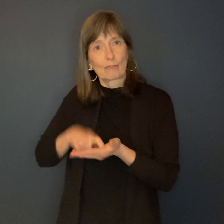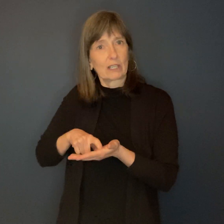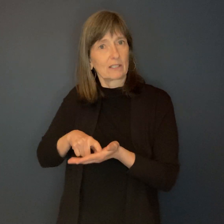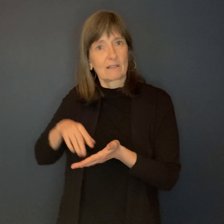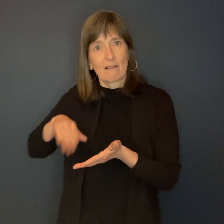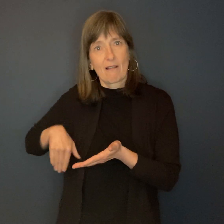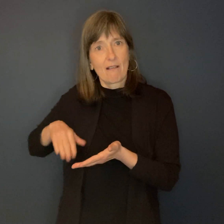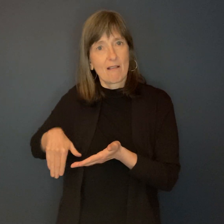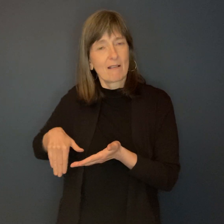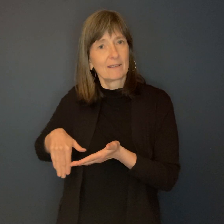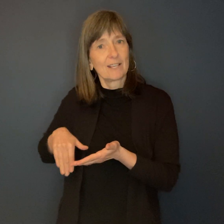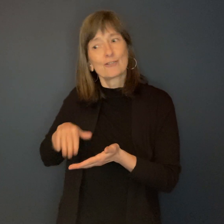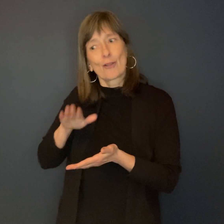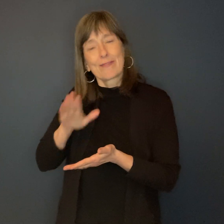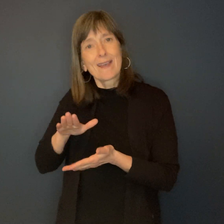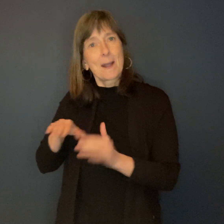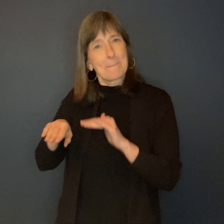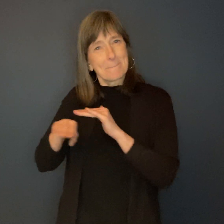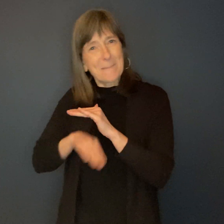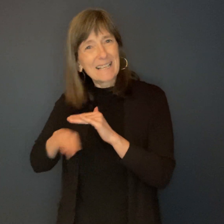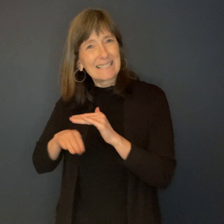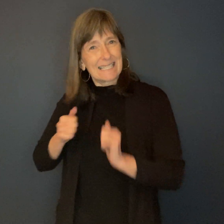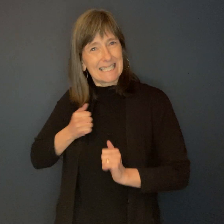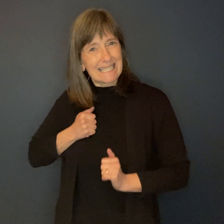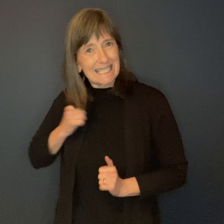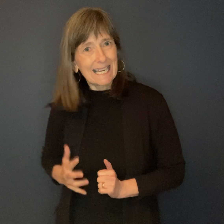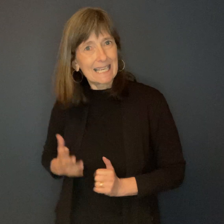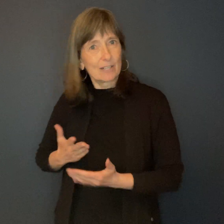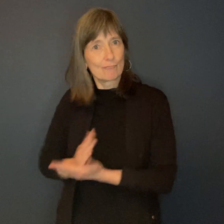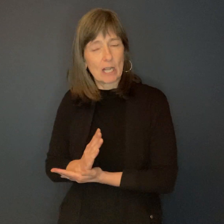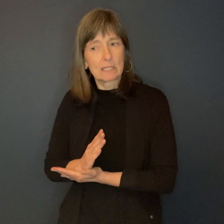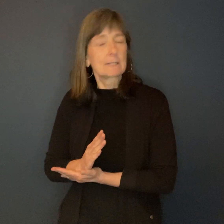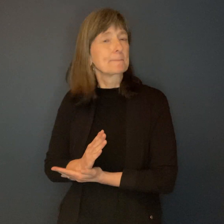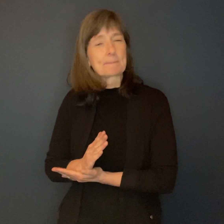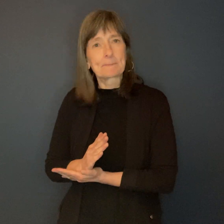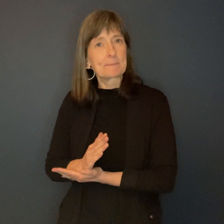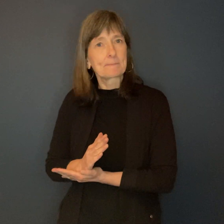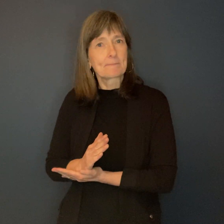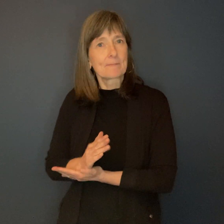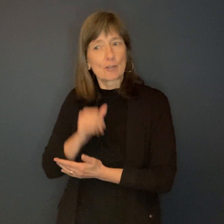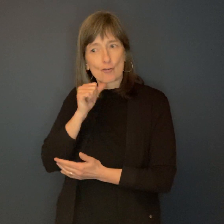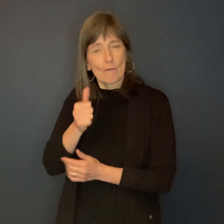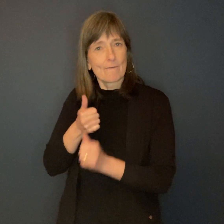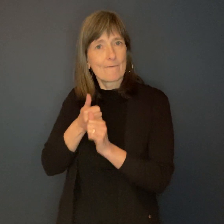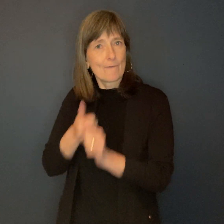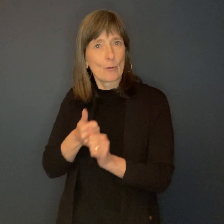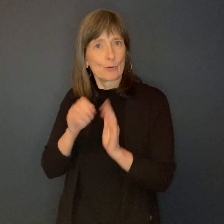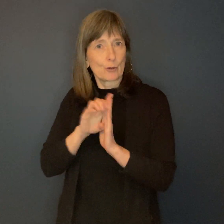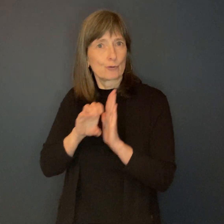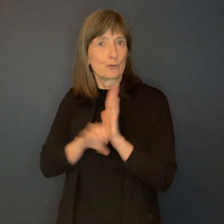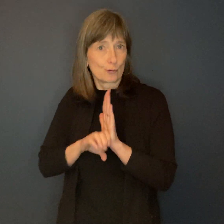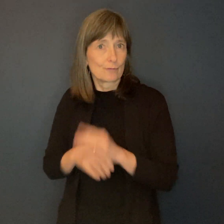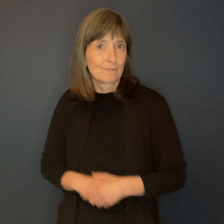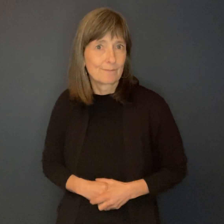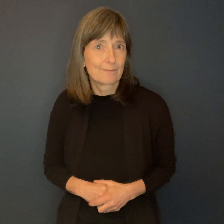people's fundamental rights, and that current legal regime is not constitutional. Ray, I want to circle back for just a second